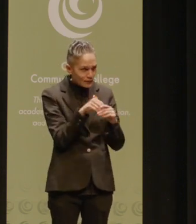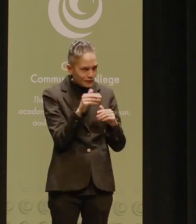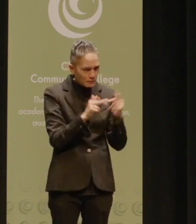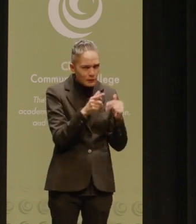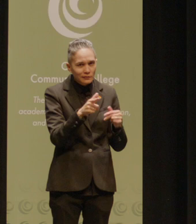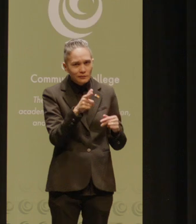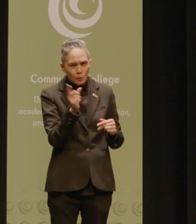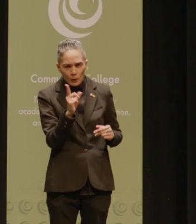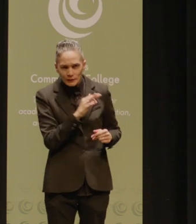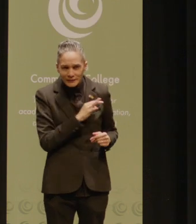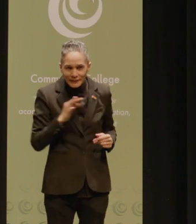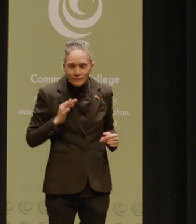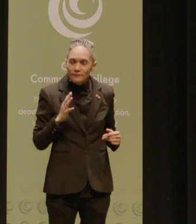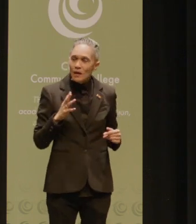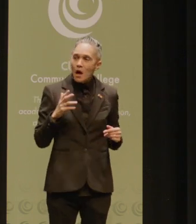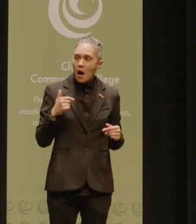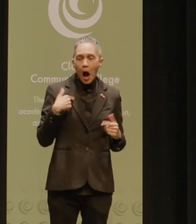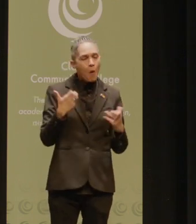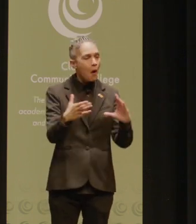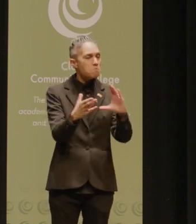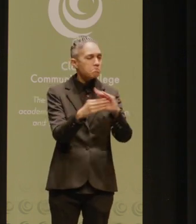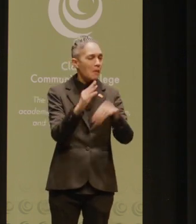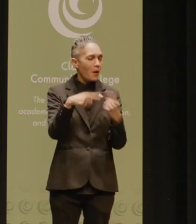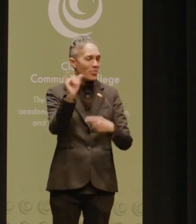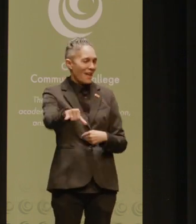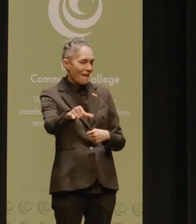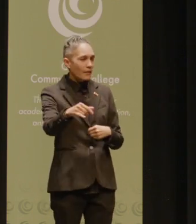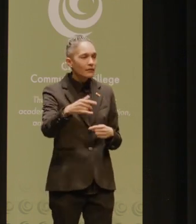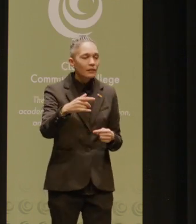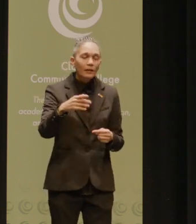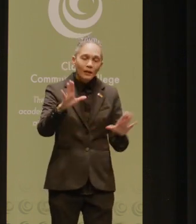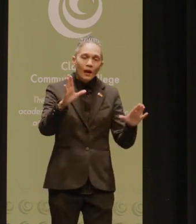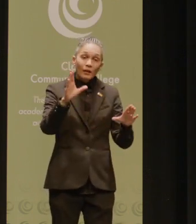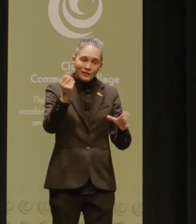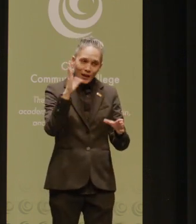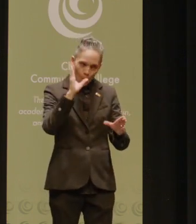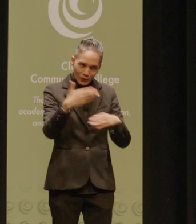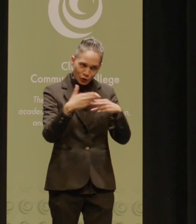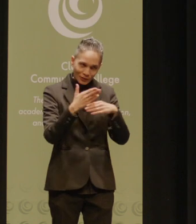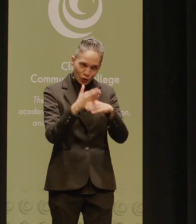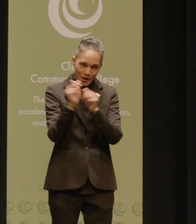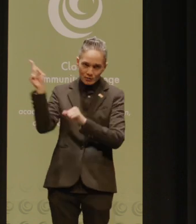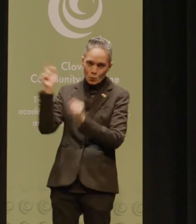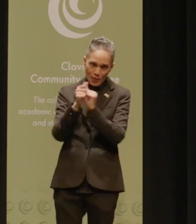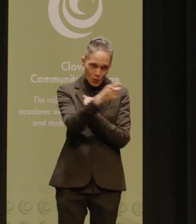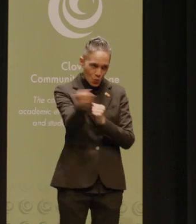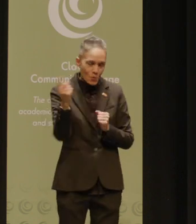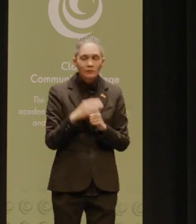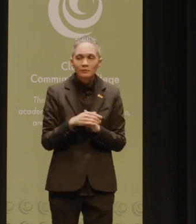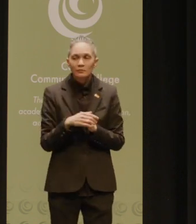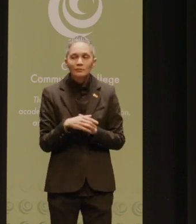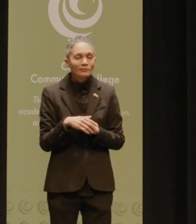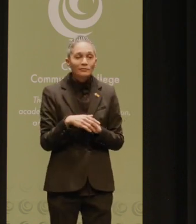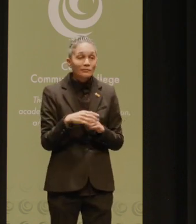staffing. And I want to share a little bit of stuff. And again, I'm going to have all these slides shared with everybody so you have an idea of, because